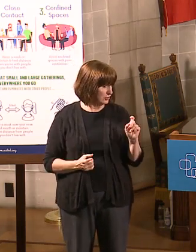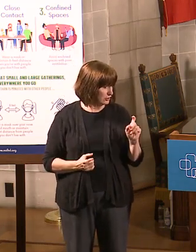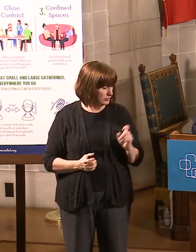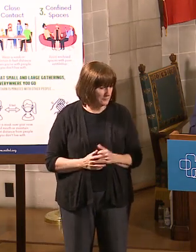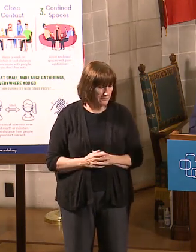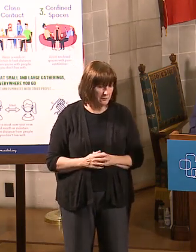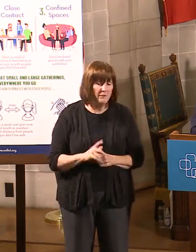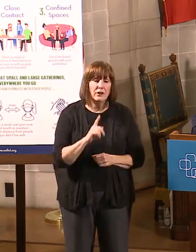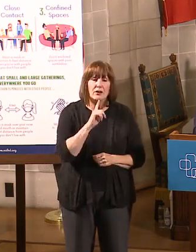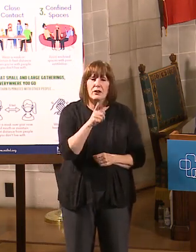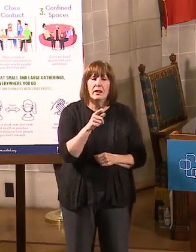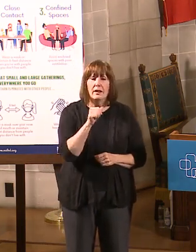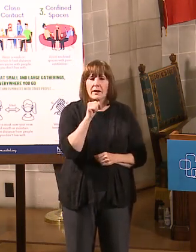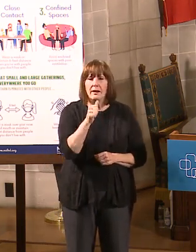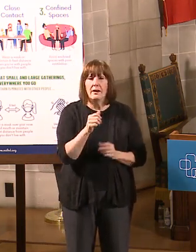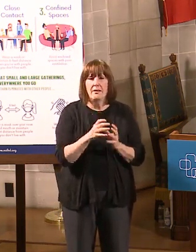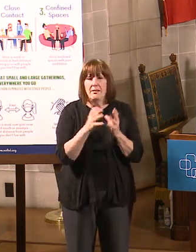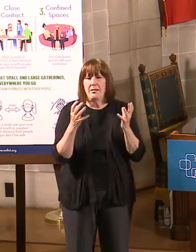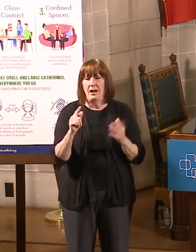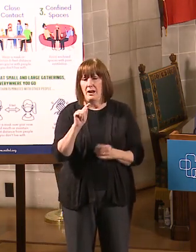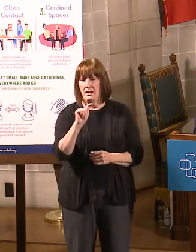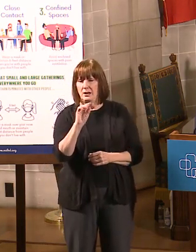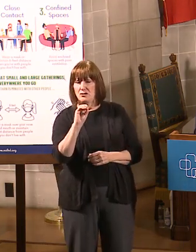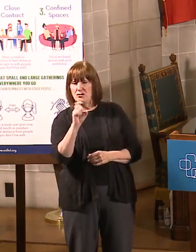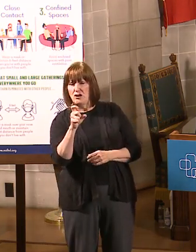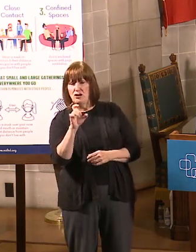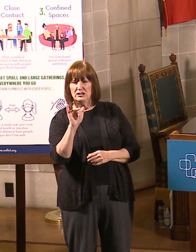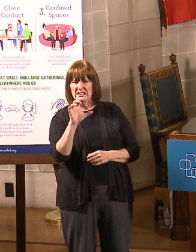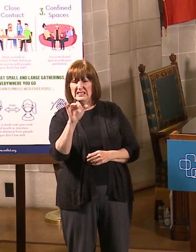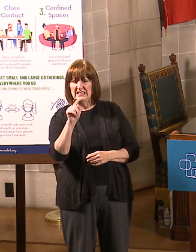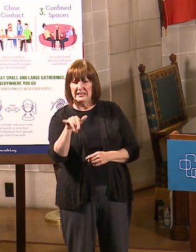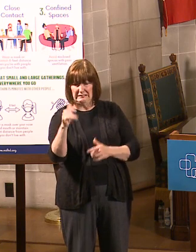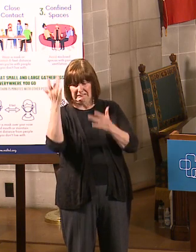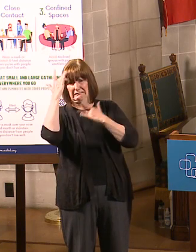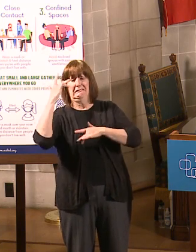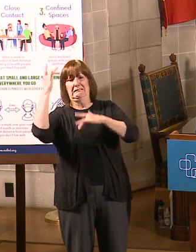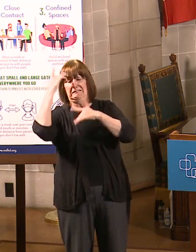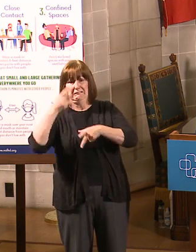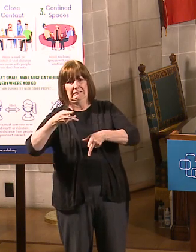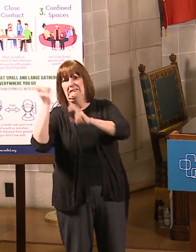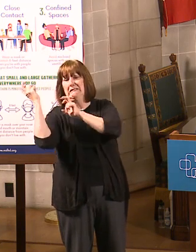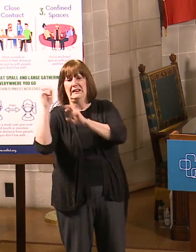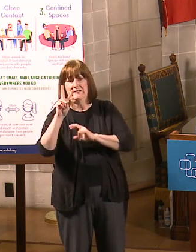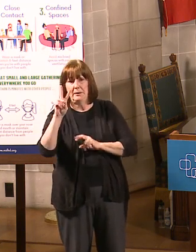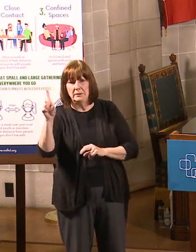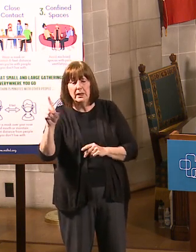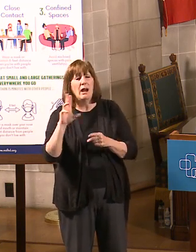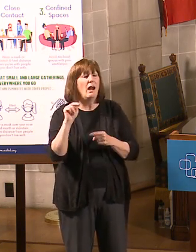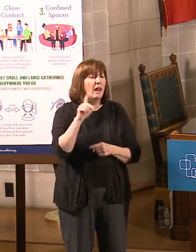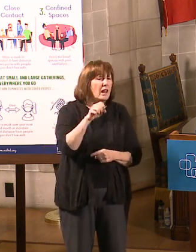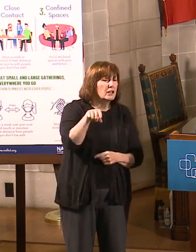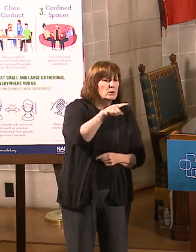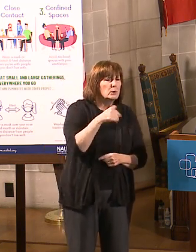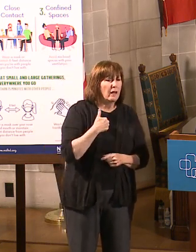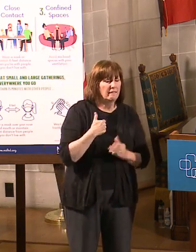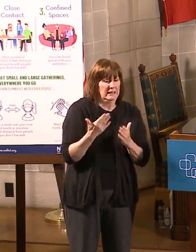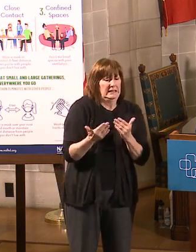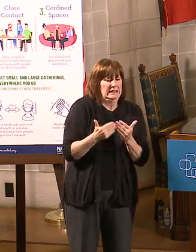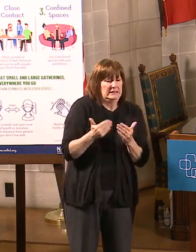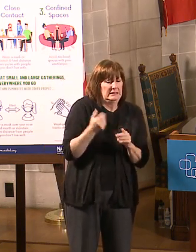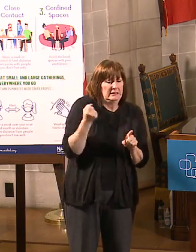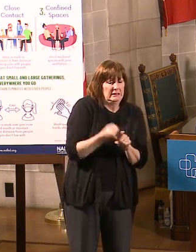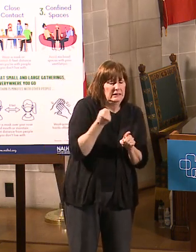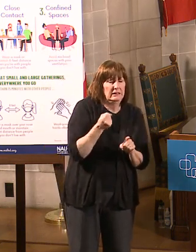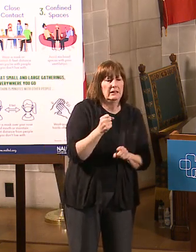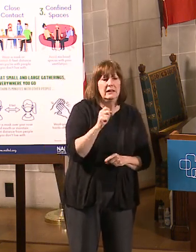There's really not a whole lot of toxicity to vitamin D unless you are prone to developing kidney or renal stones. And